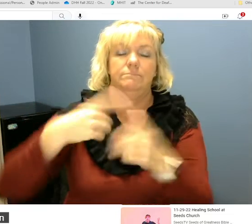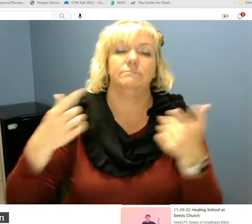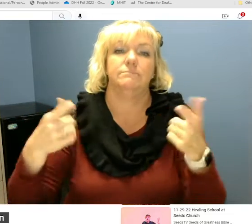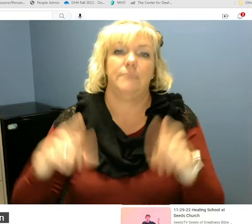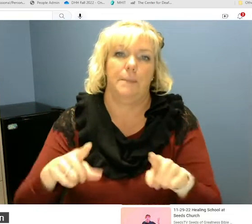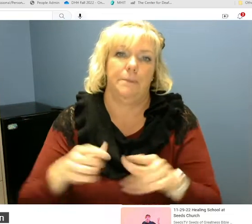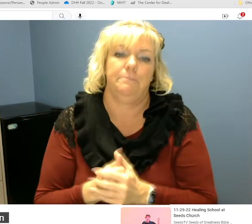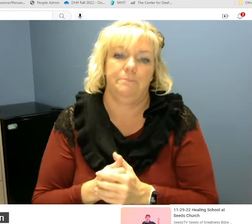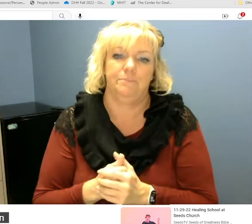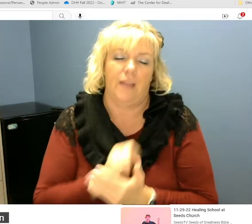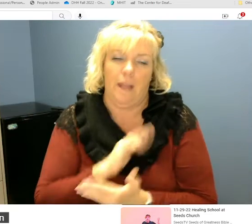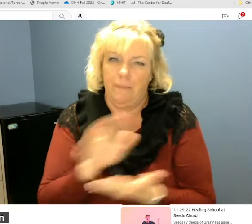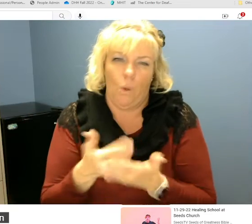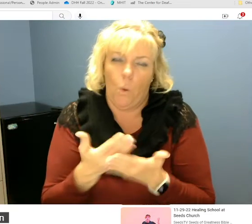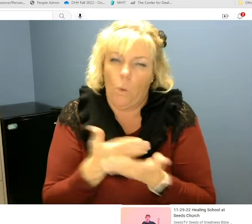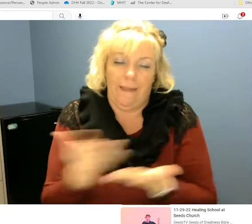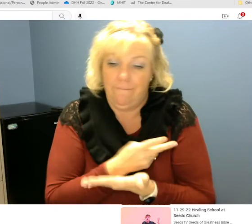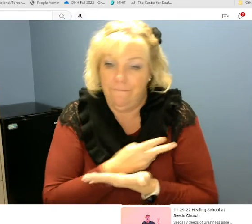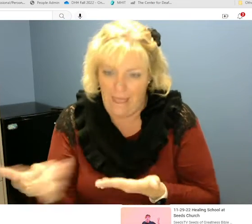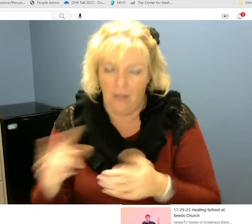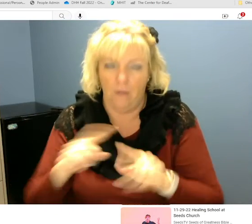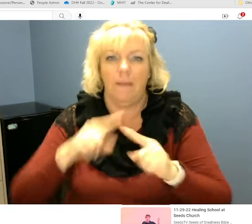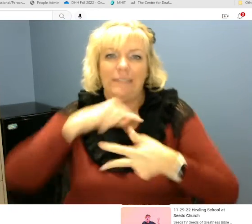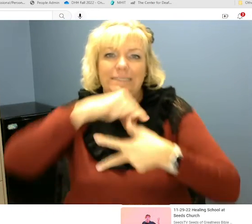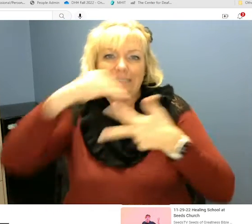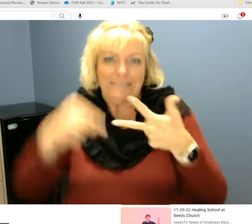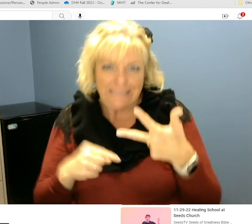even though everything else is